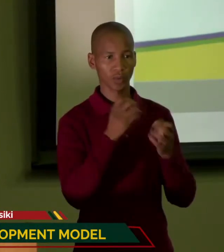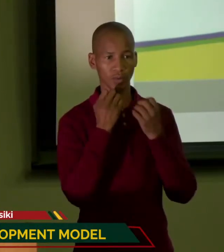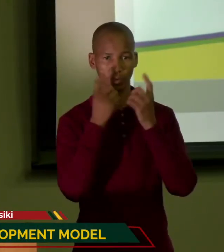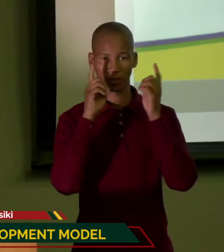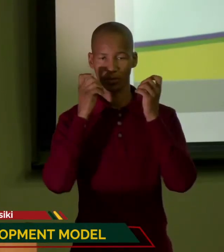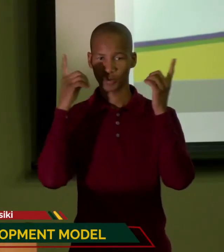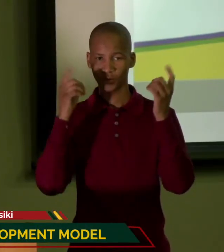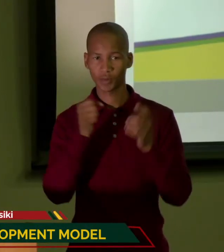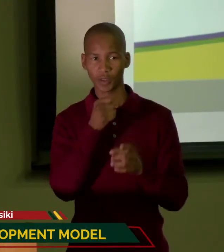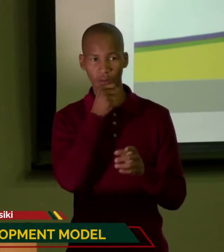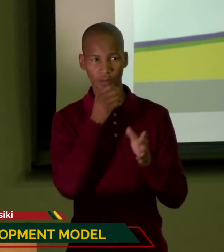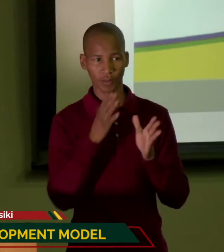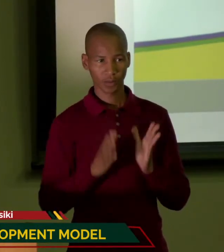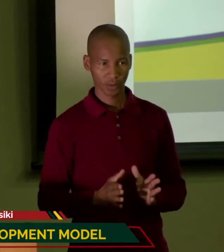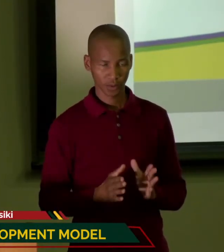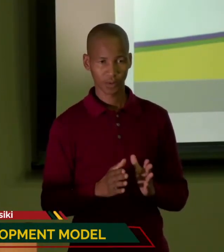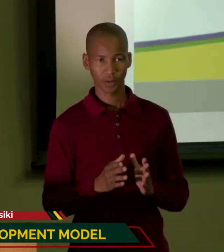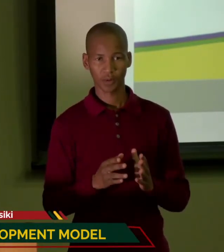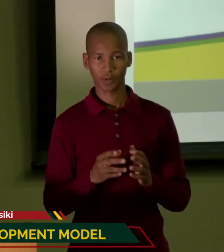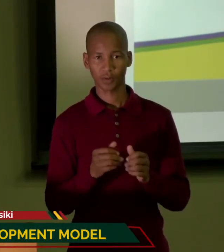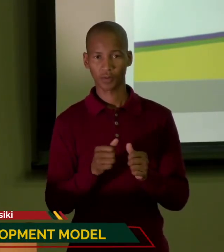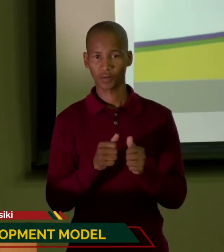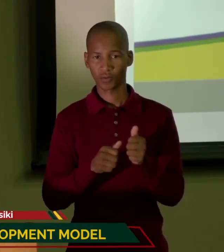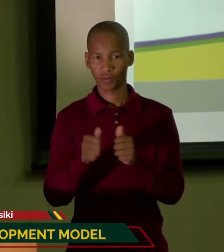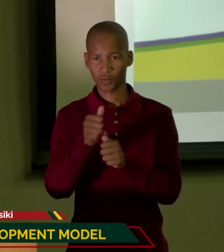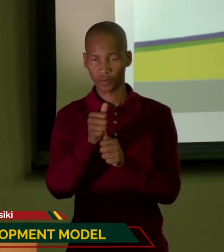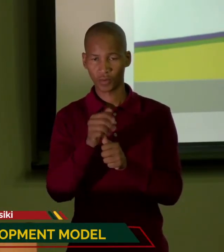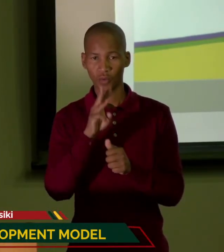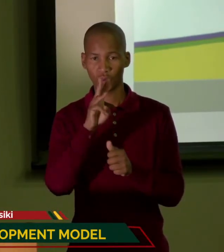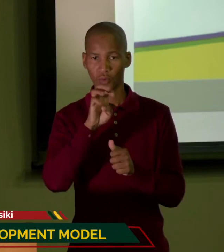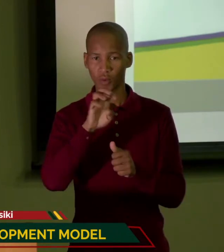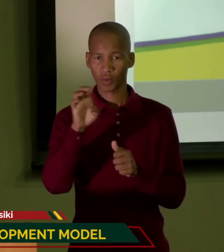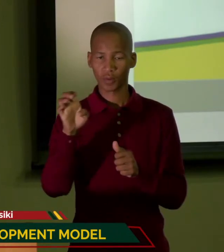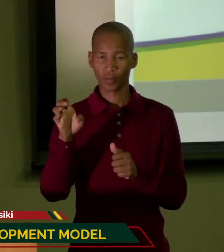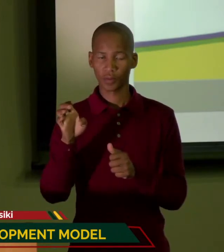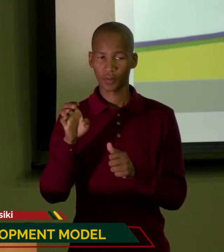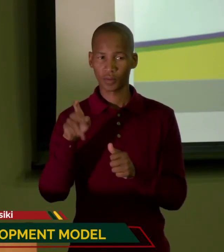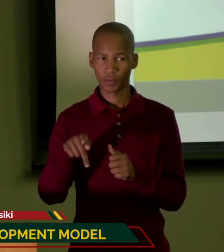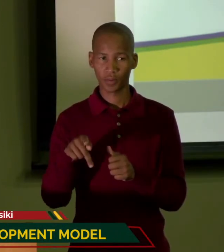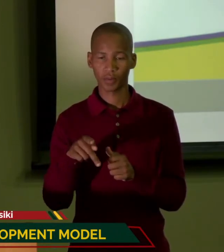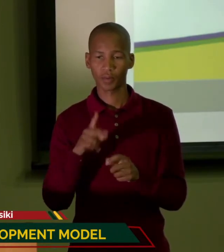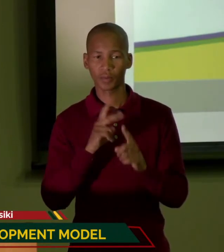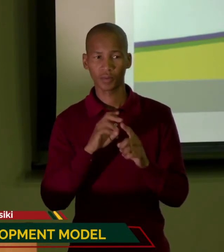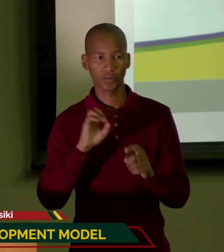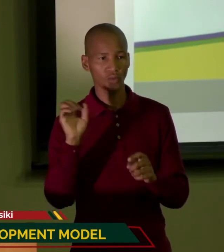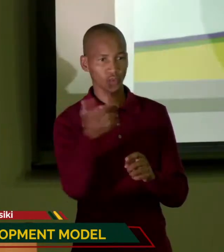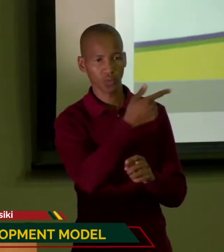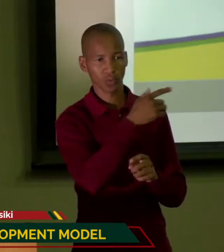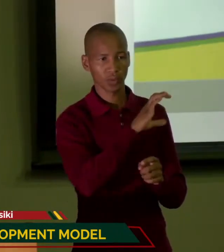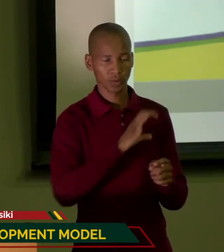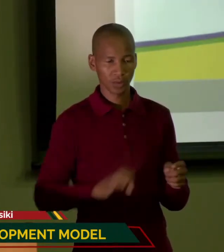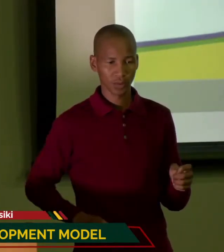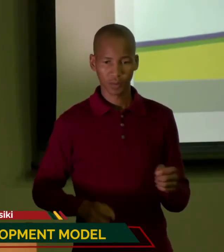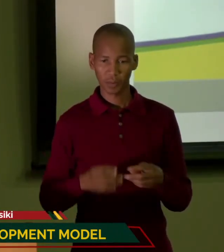ooSpeaker, ooChief Whip, nazo zonke ii-councillors, the business